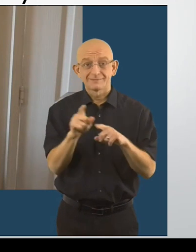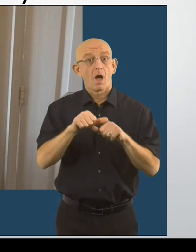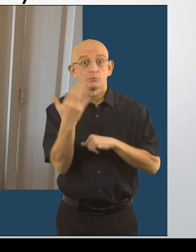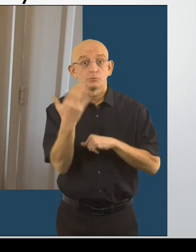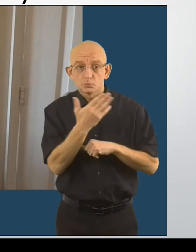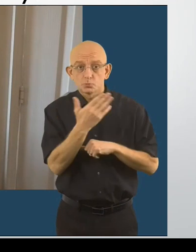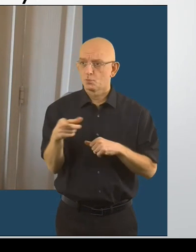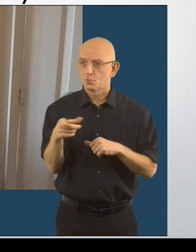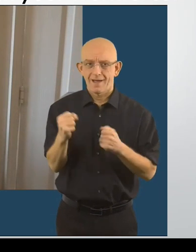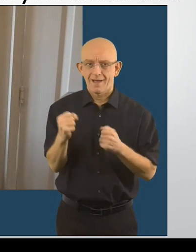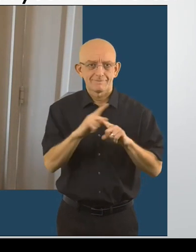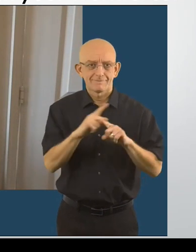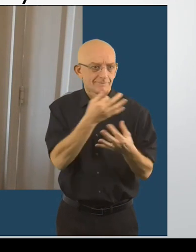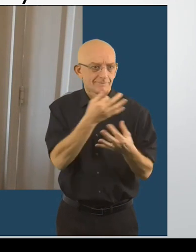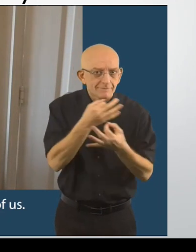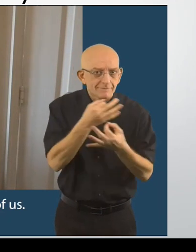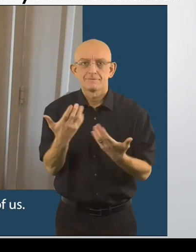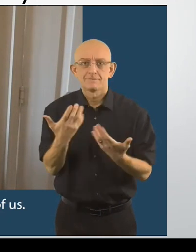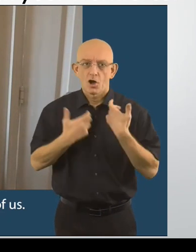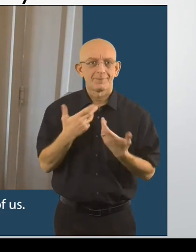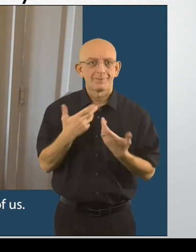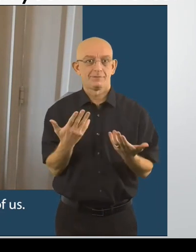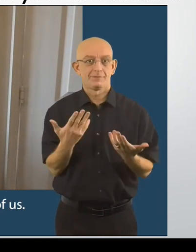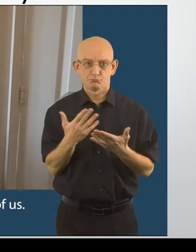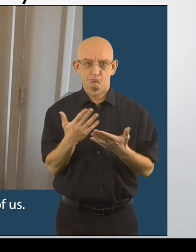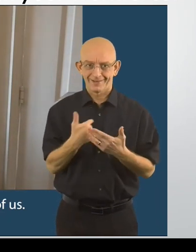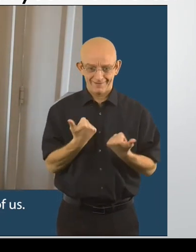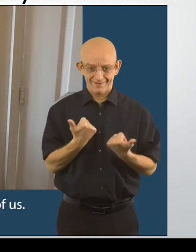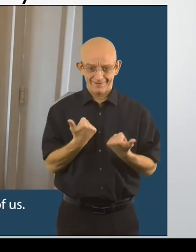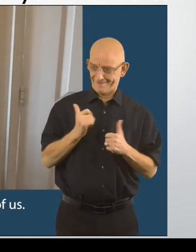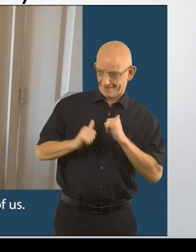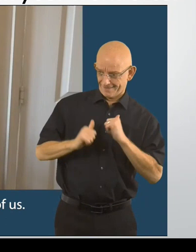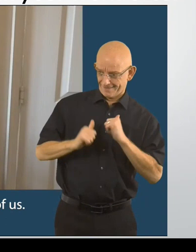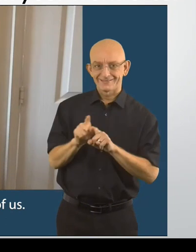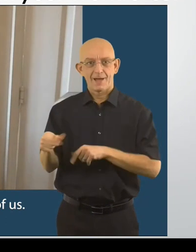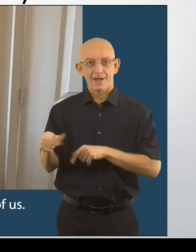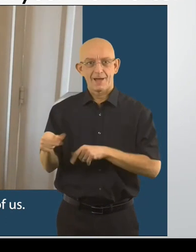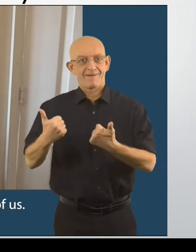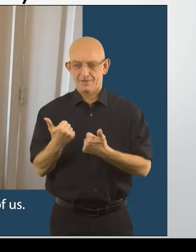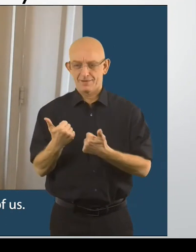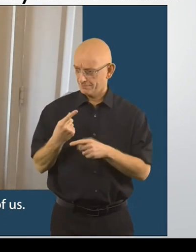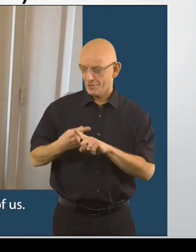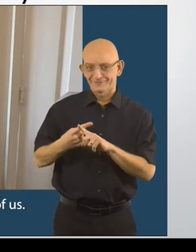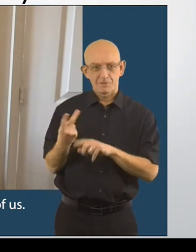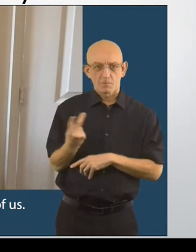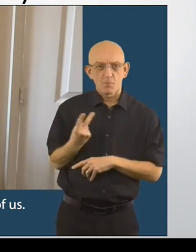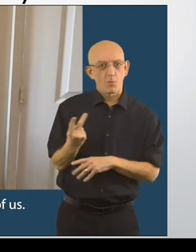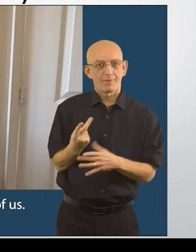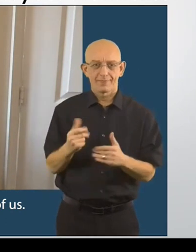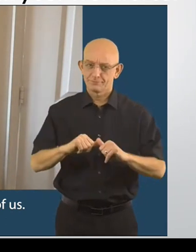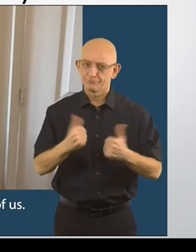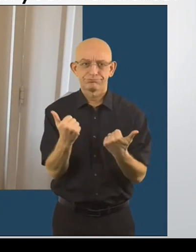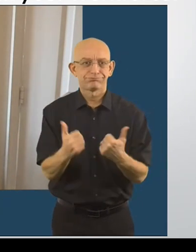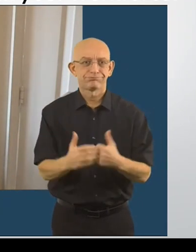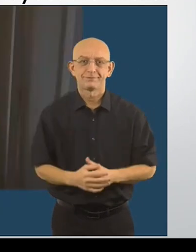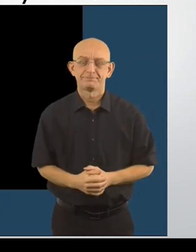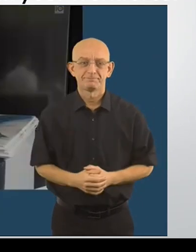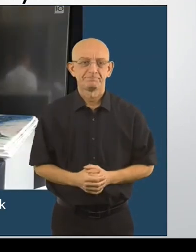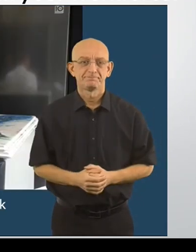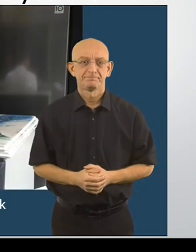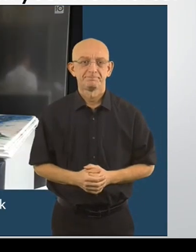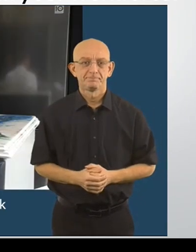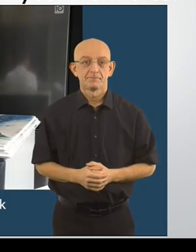out of school with her interests and hobbies, and it's just really worked for both of